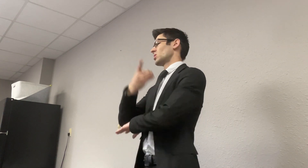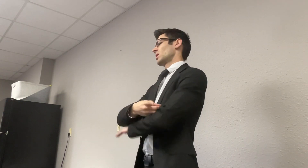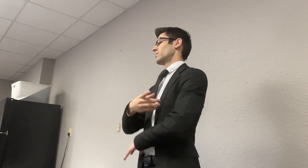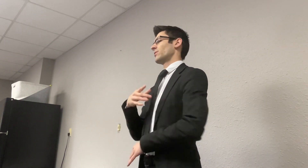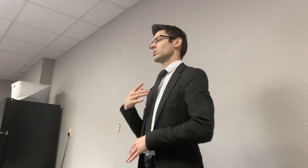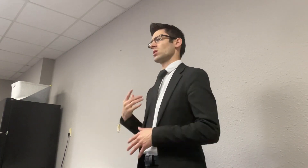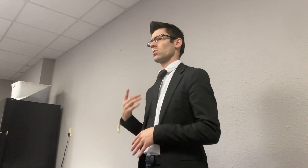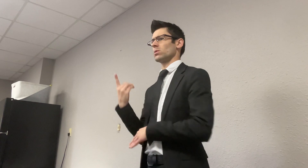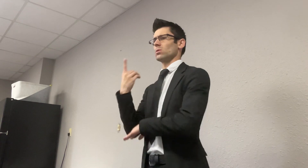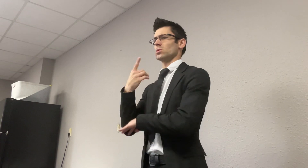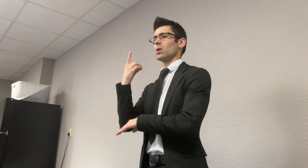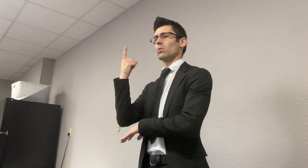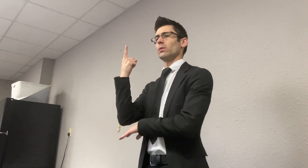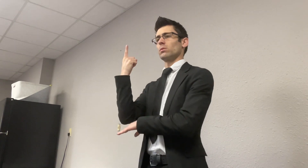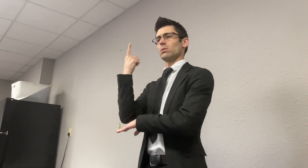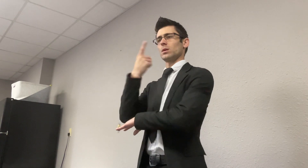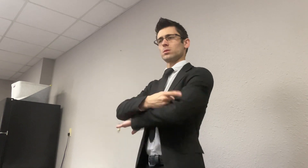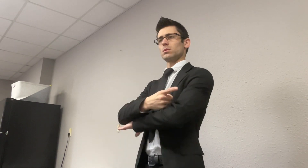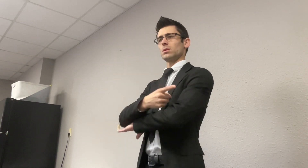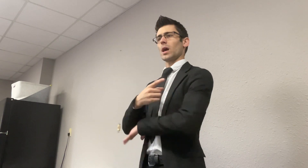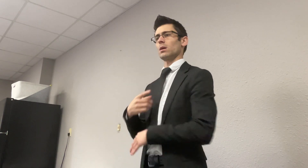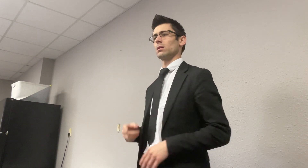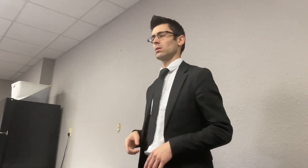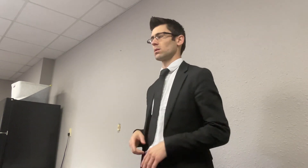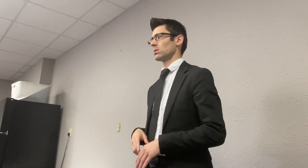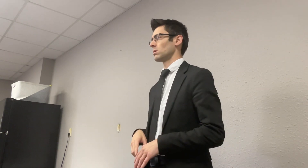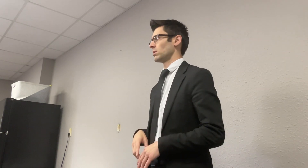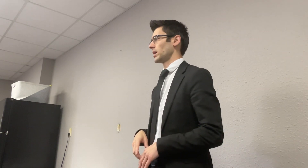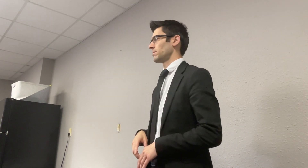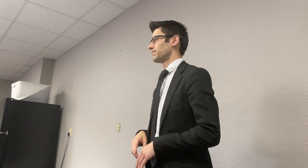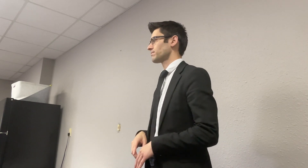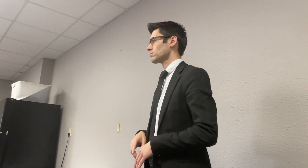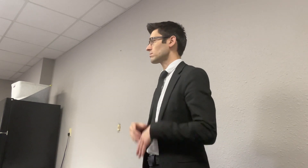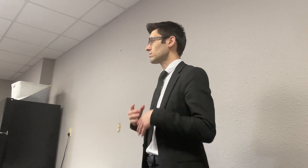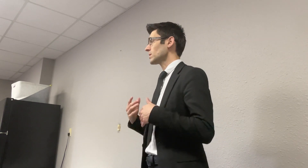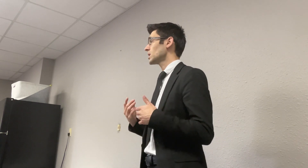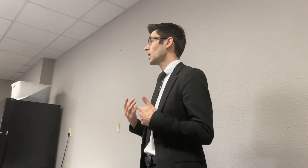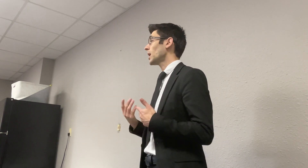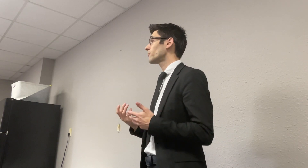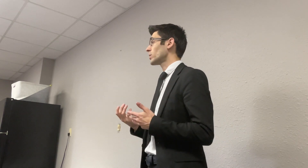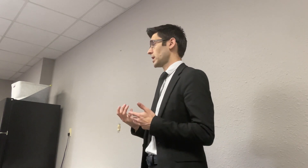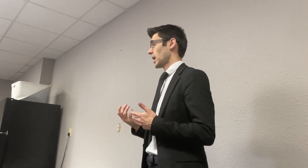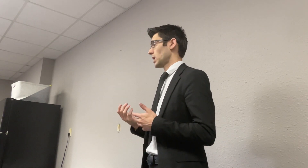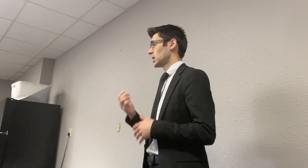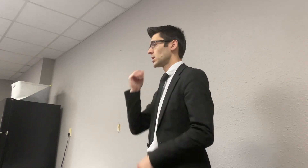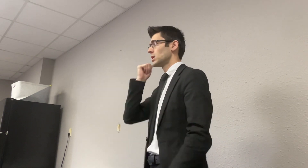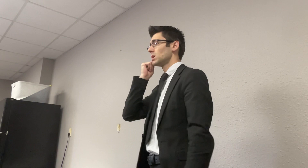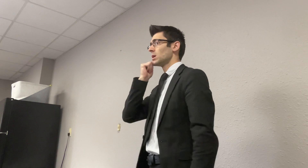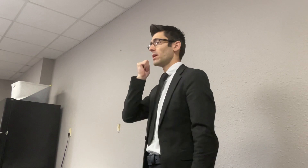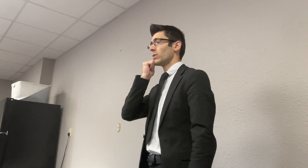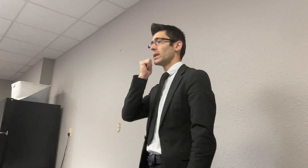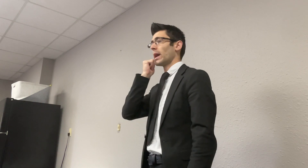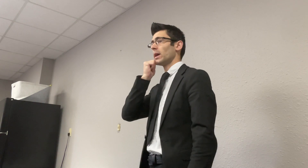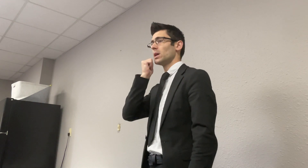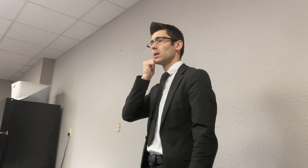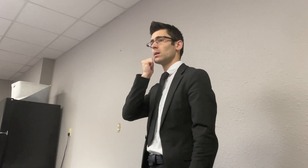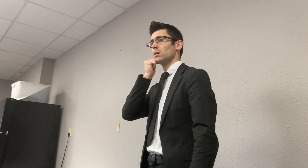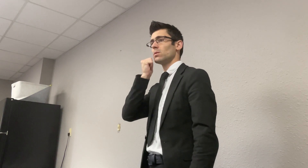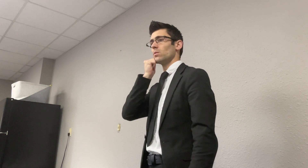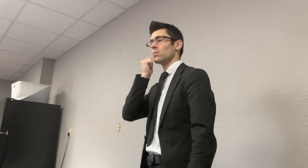It feels awkward, it looks awkward. Yeah, it's a day. All right? Every day. Every day. You